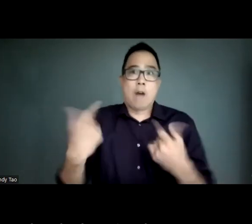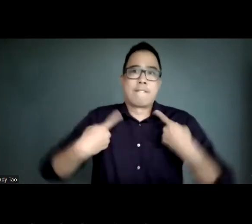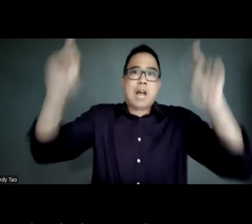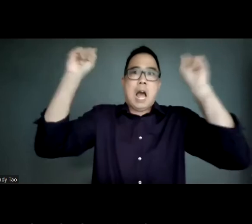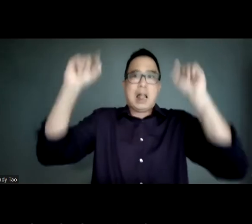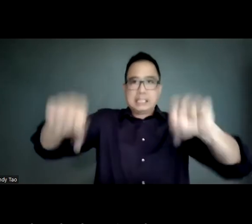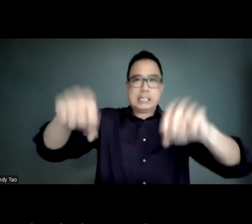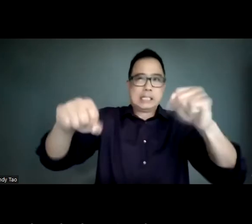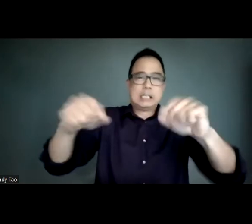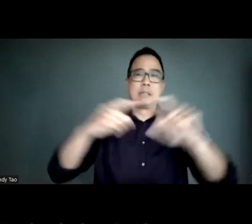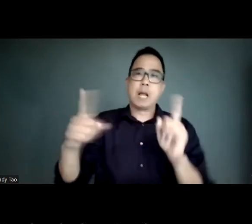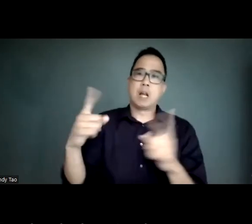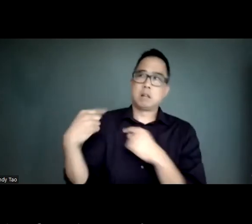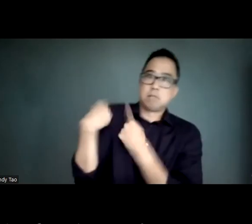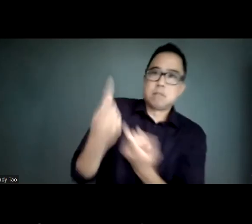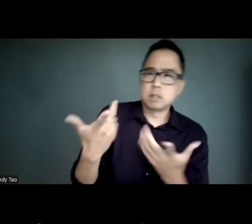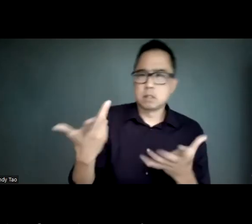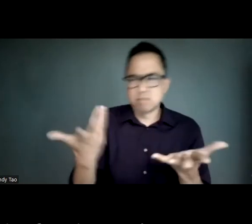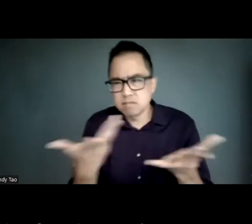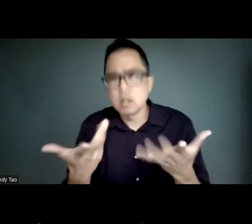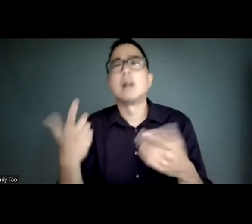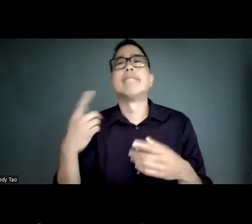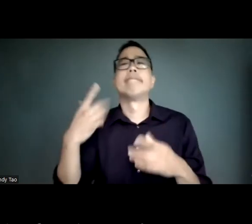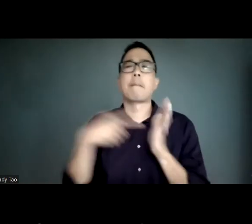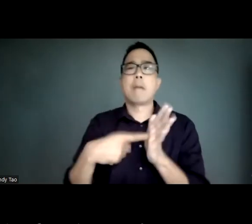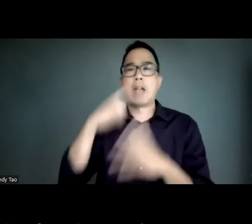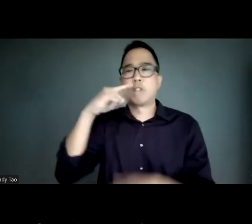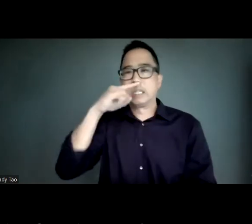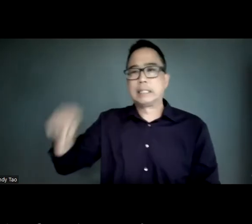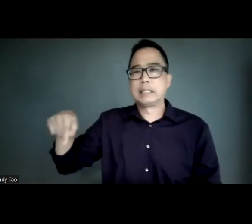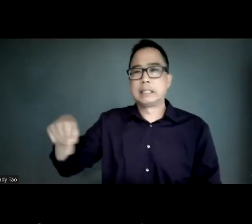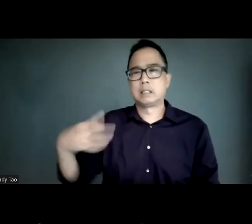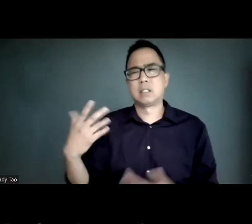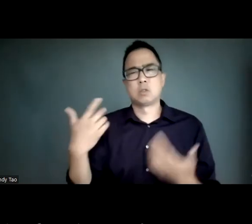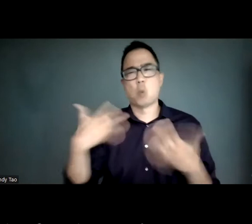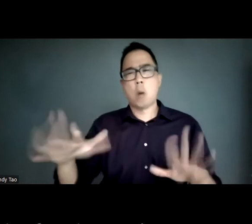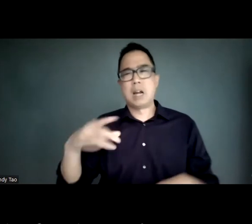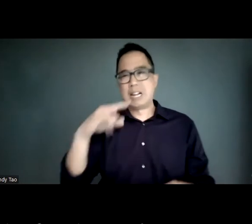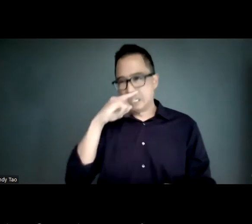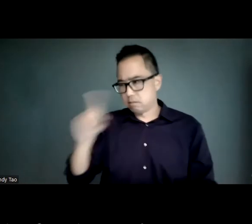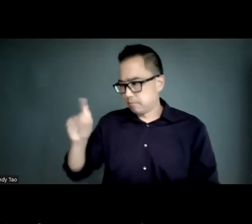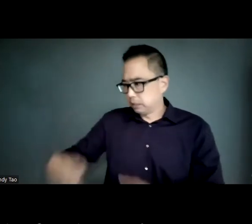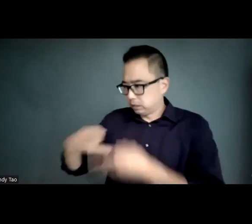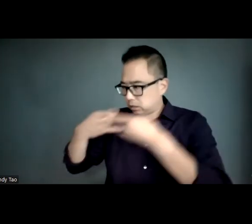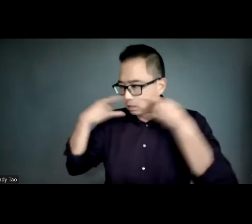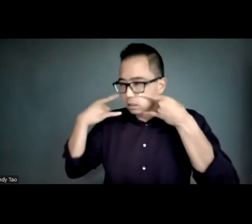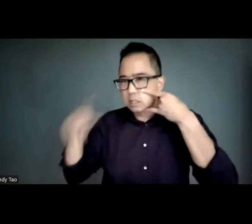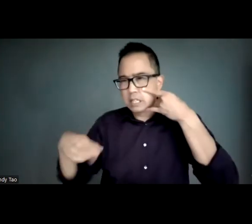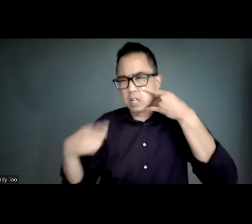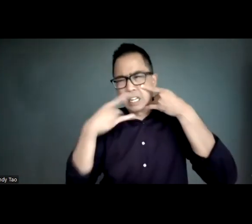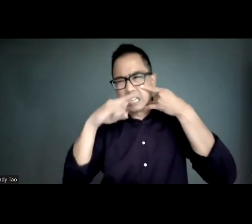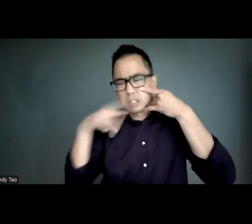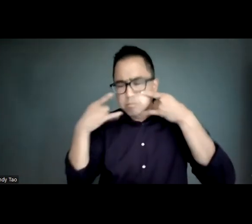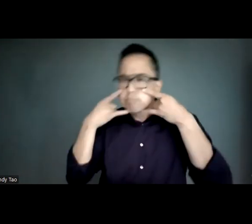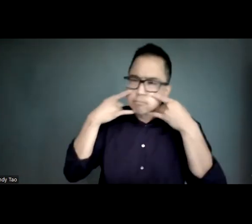Five and under is just actually has been approved for vaccines, but a few days ago was not the case. And